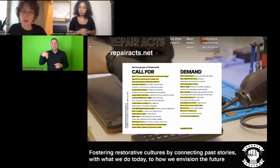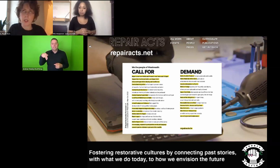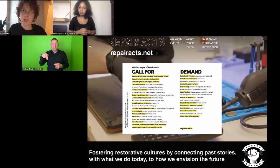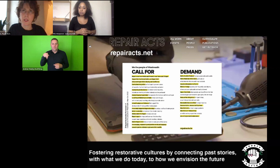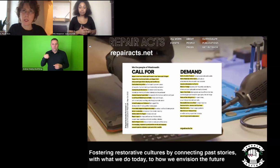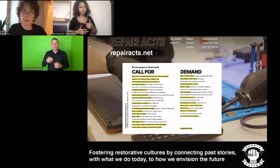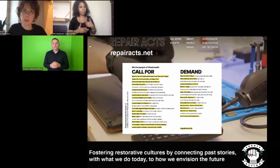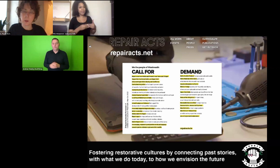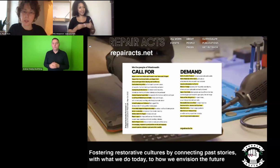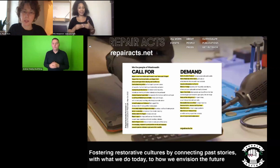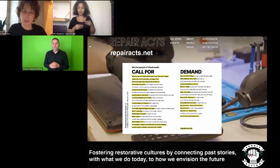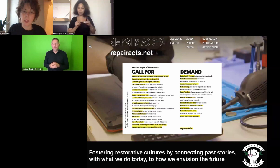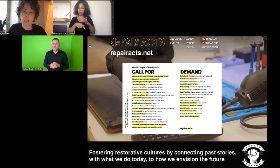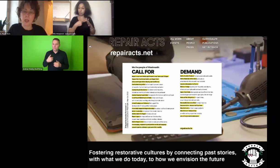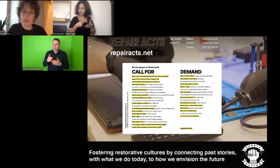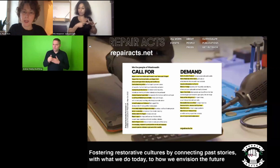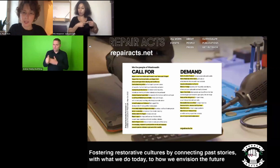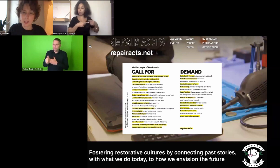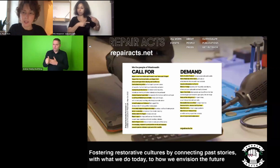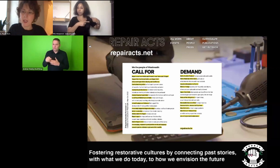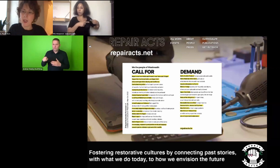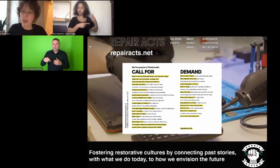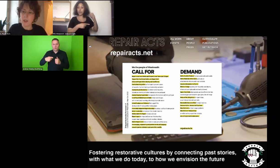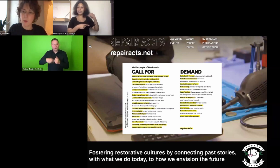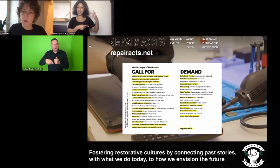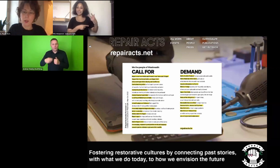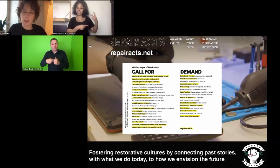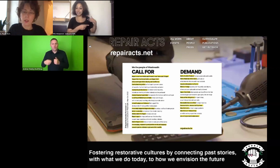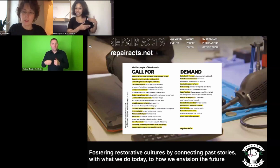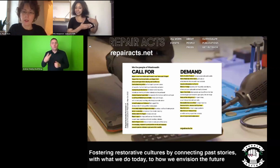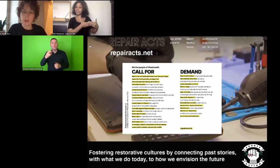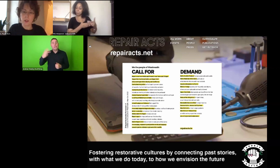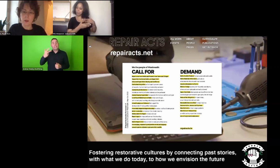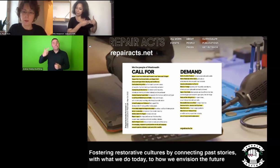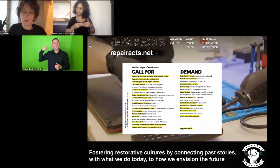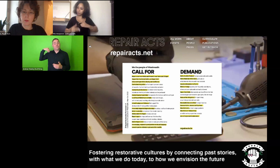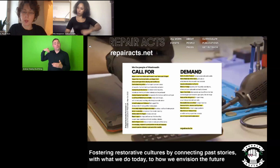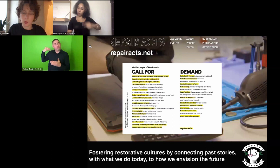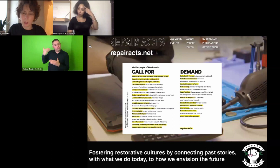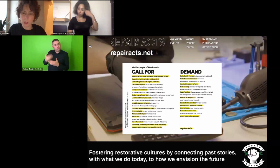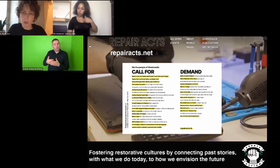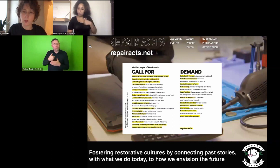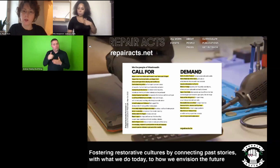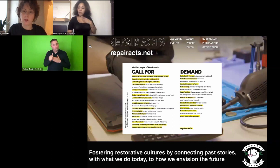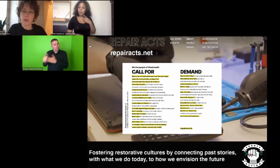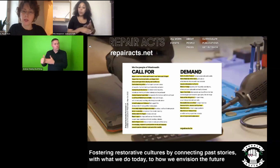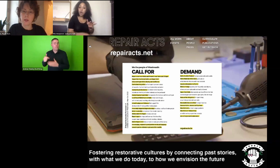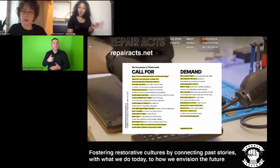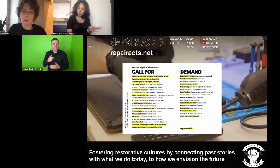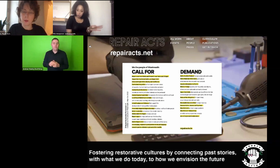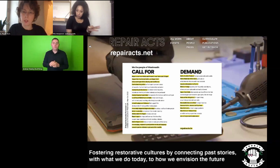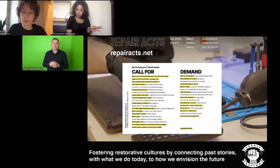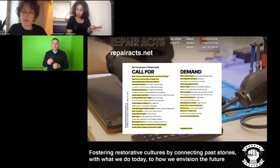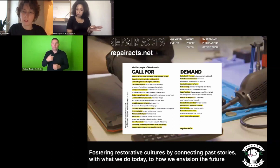on this project since 2018, and we work in locally and also